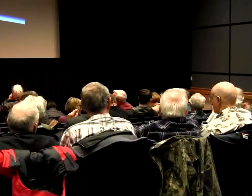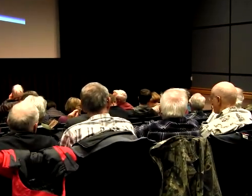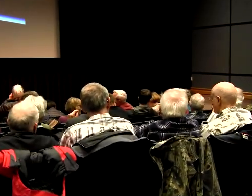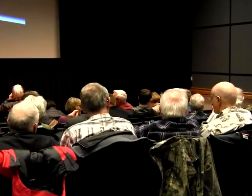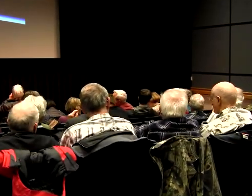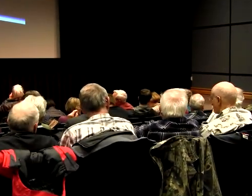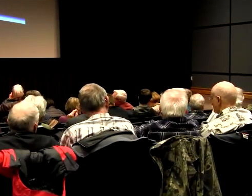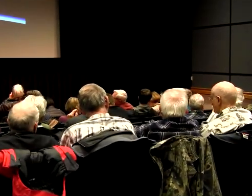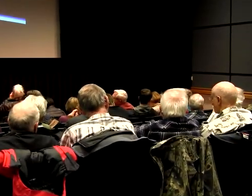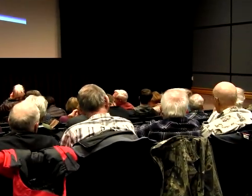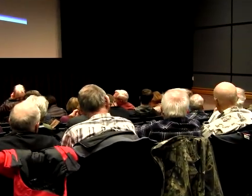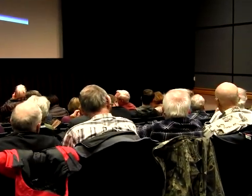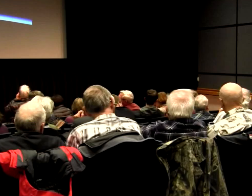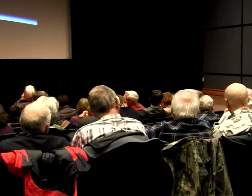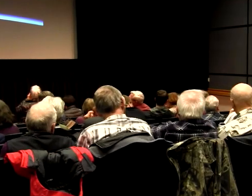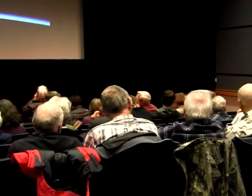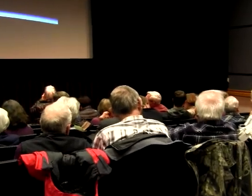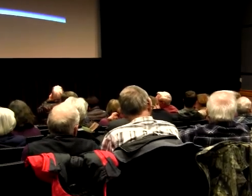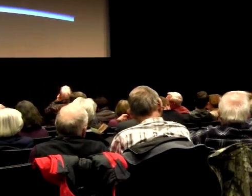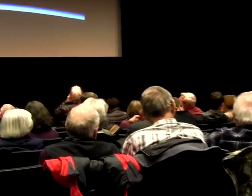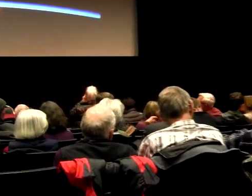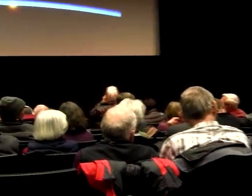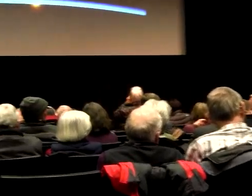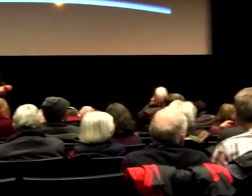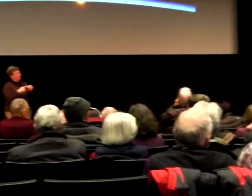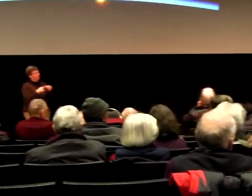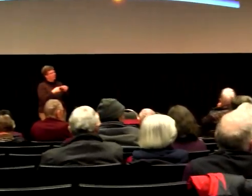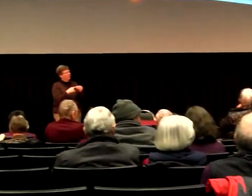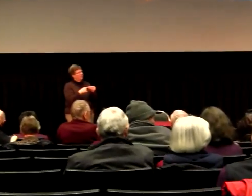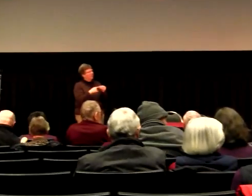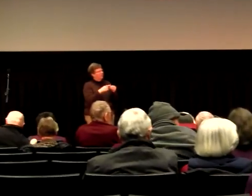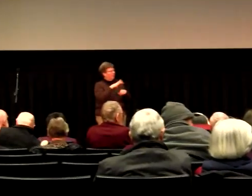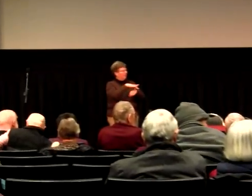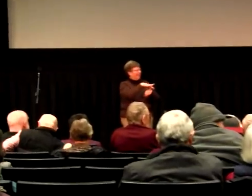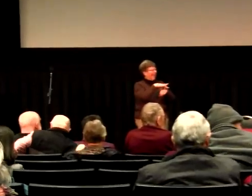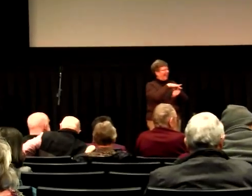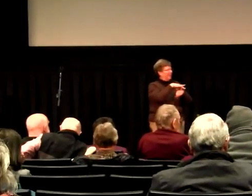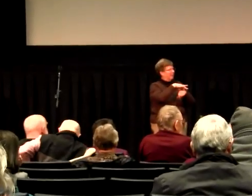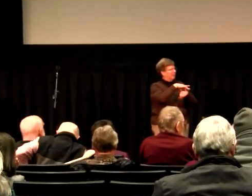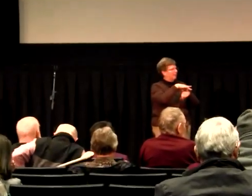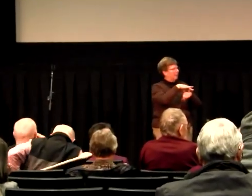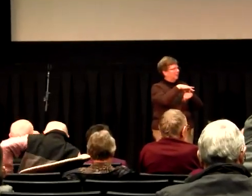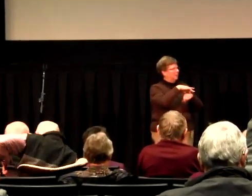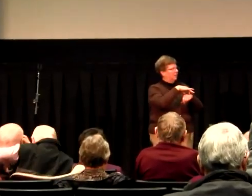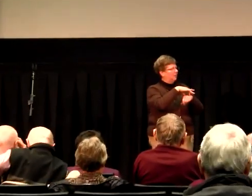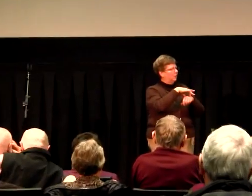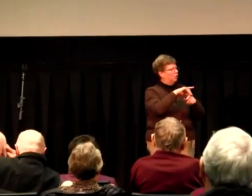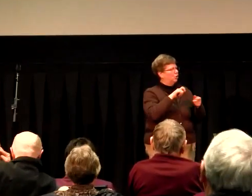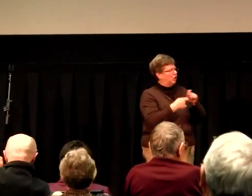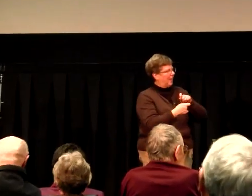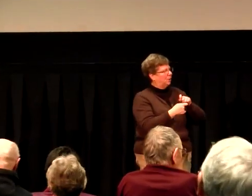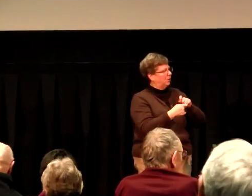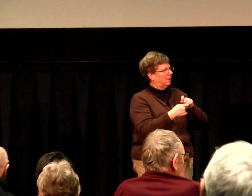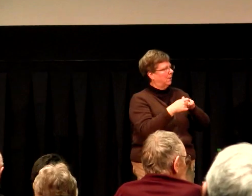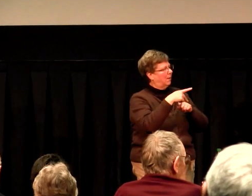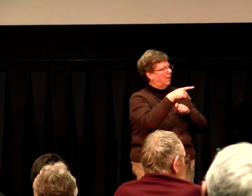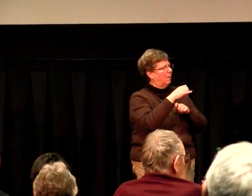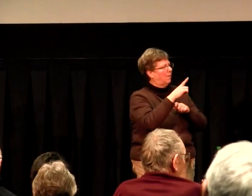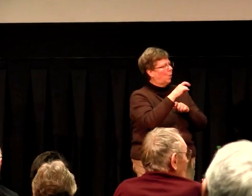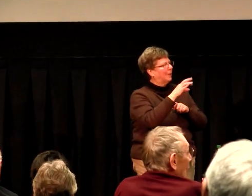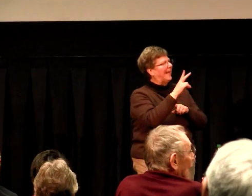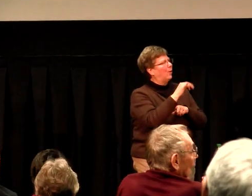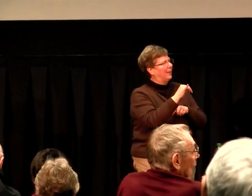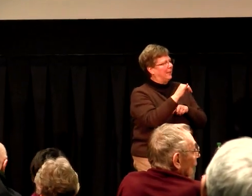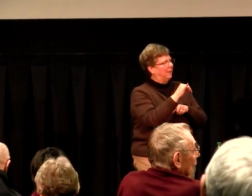Lately there's been stories about the planet flipping its polarities. In